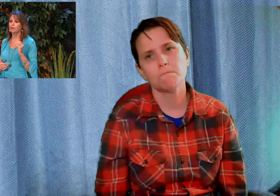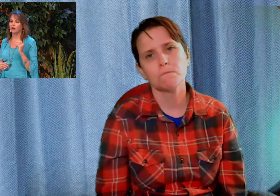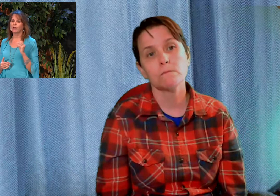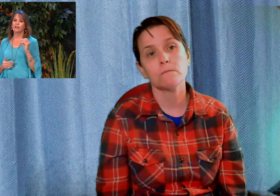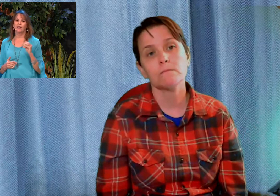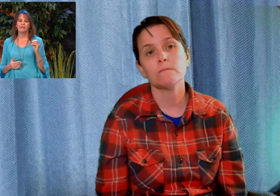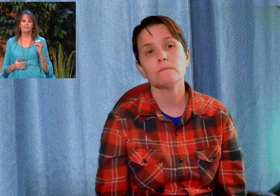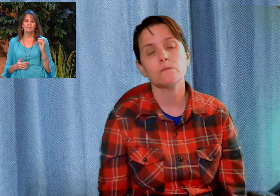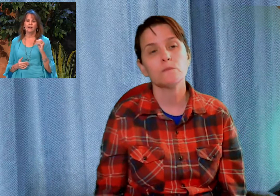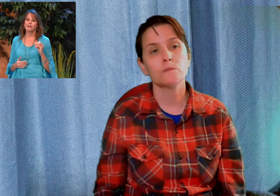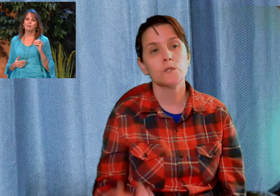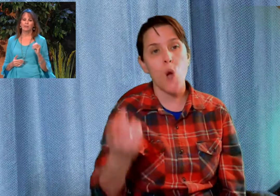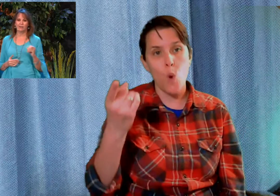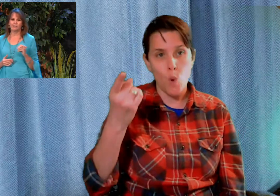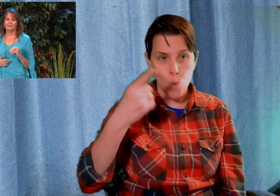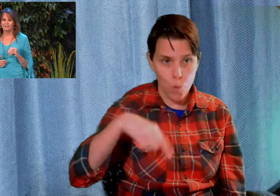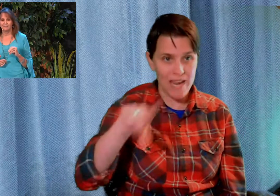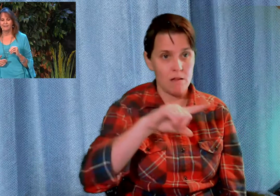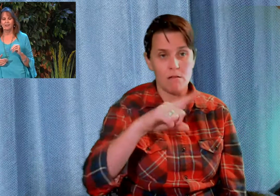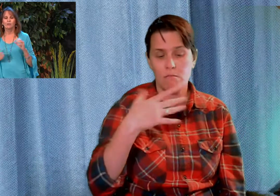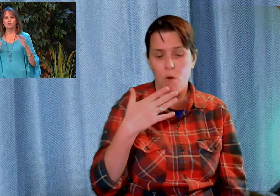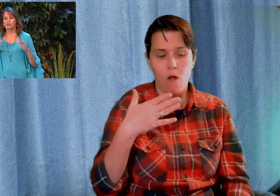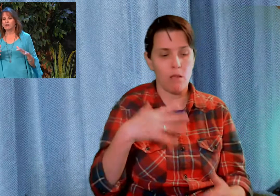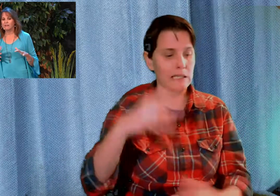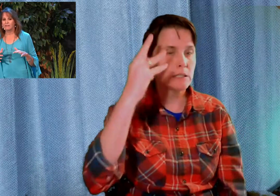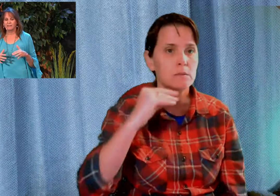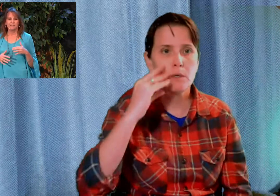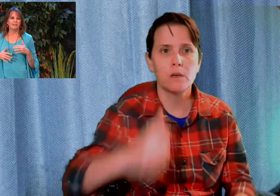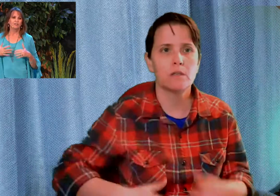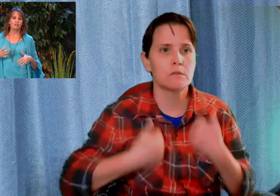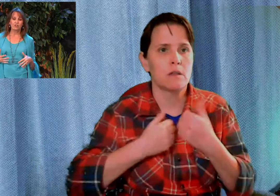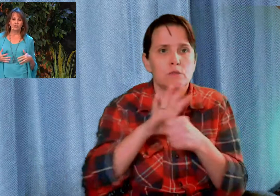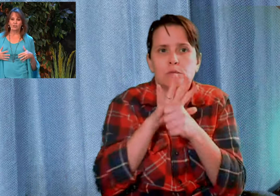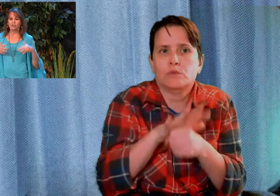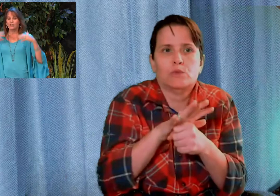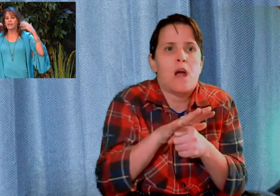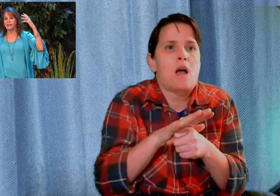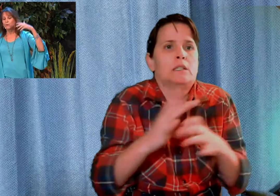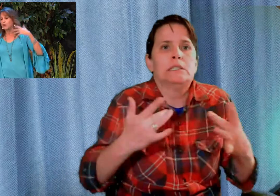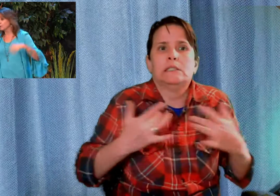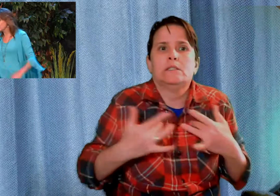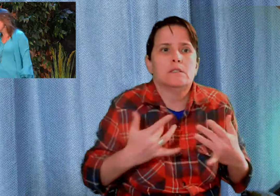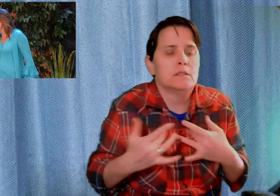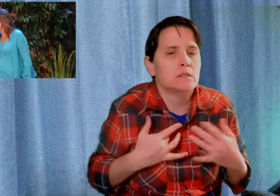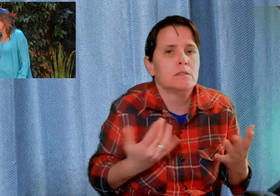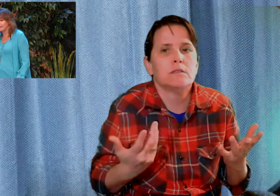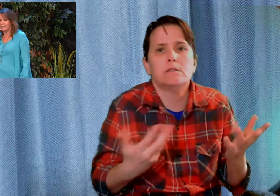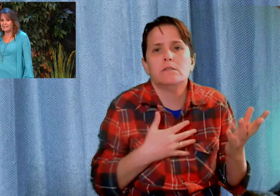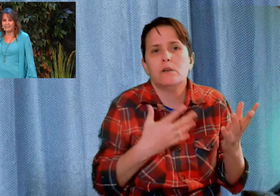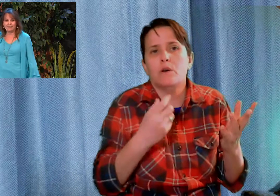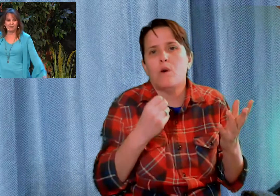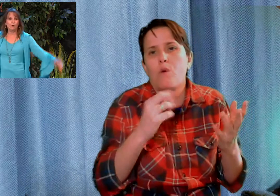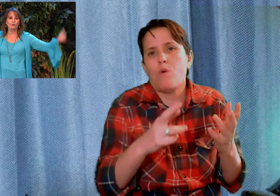go through our lives tied up in knots with stress and concern, and what would we think about if we